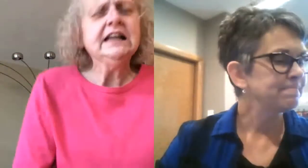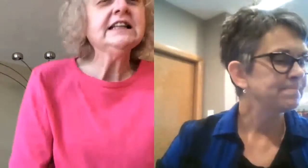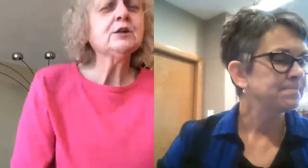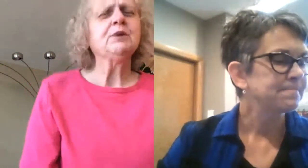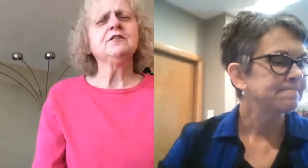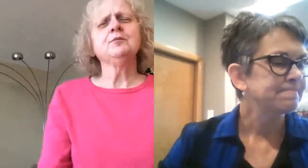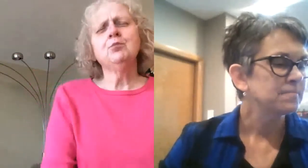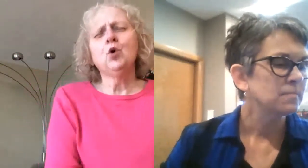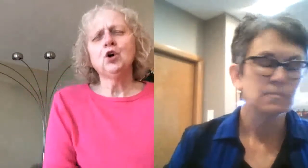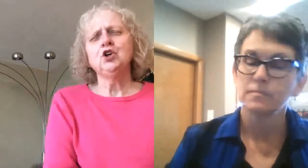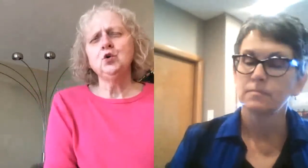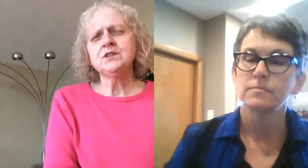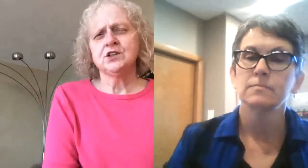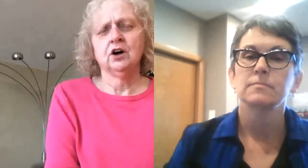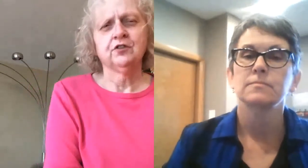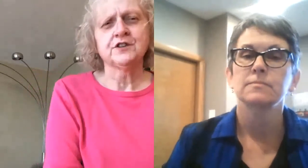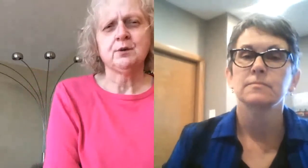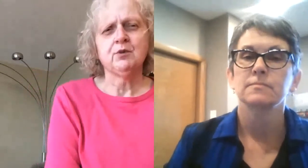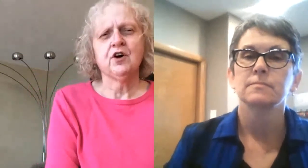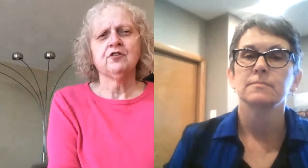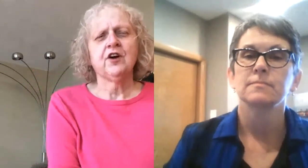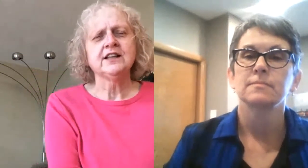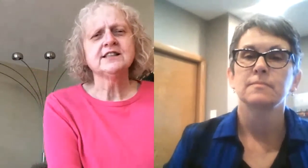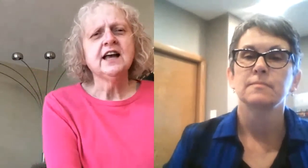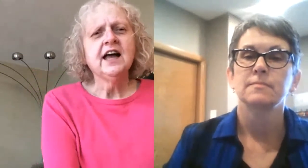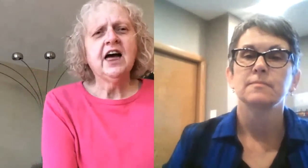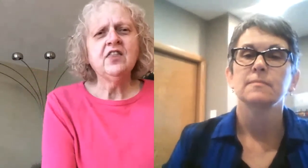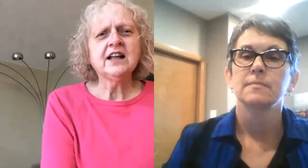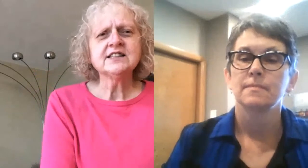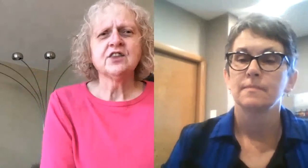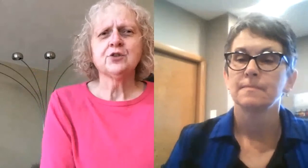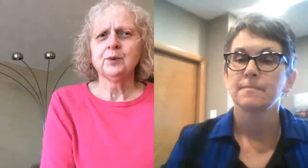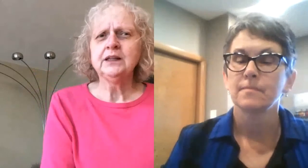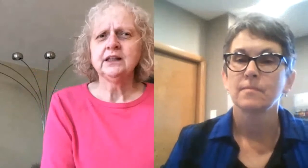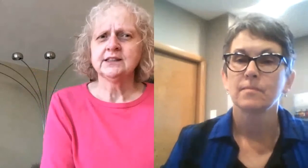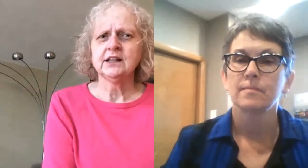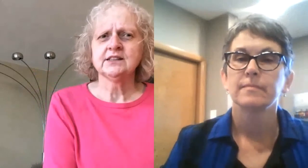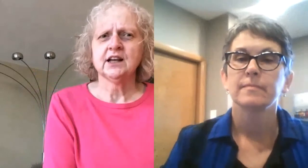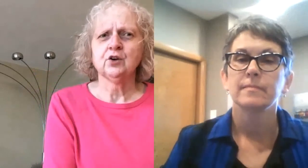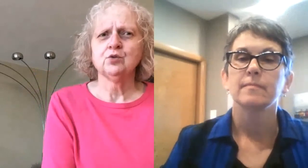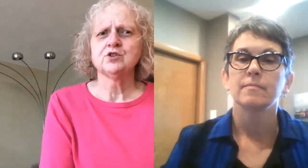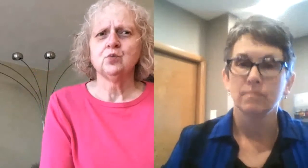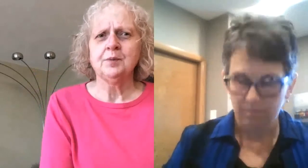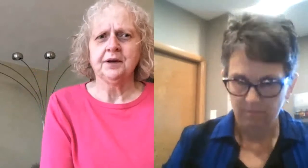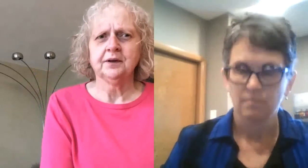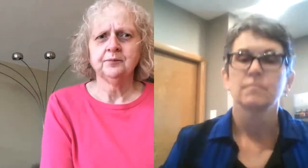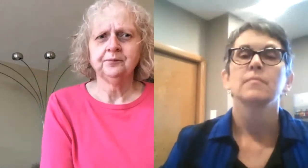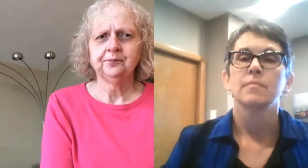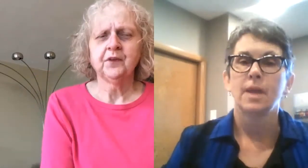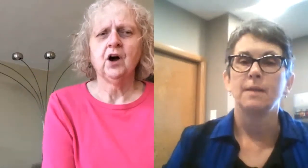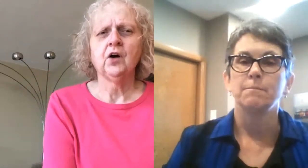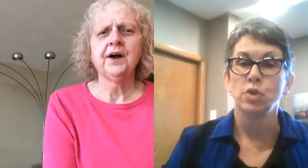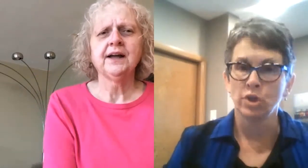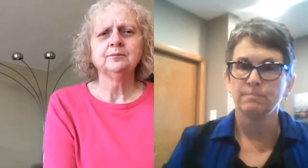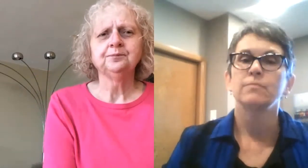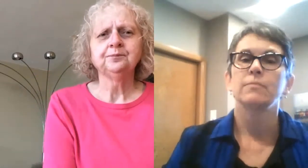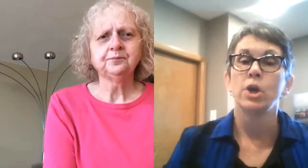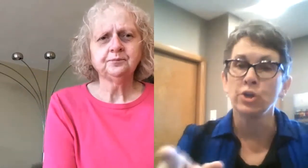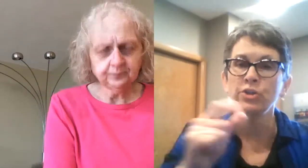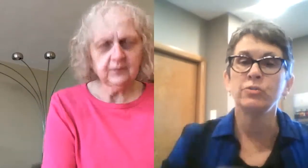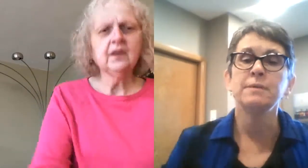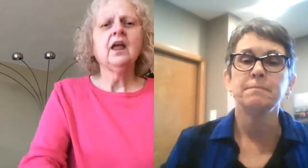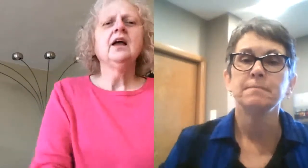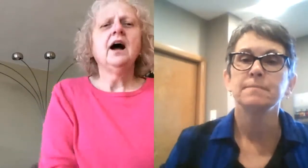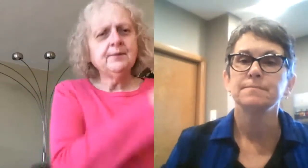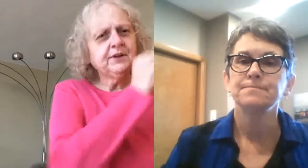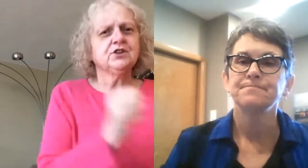that I think is a bit of a more new song for some of our friends, and that's the Three Little Ducks That Go Swimming. Okay. All right. Are